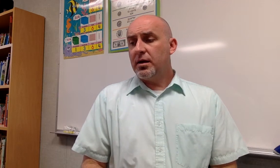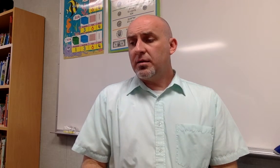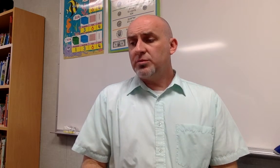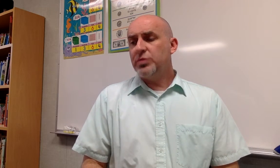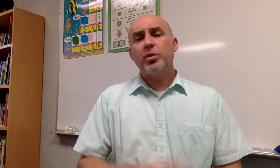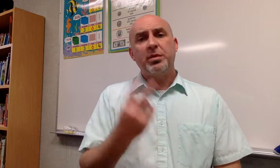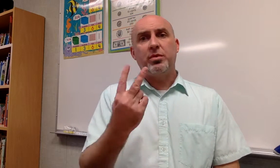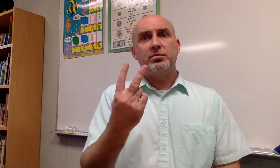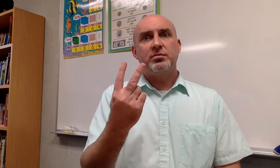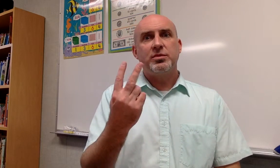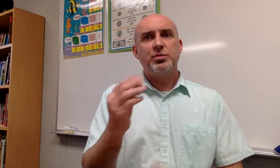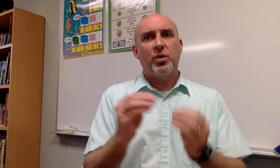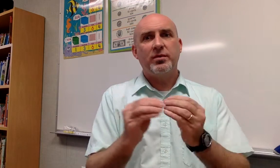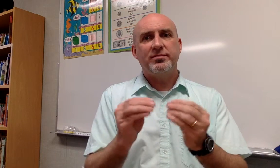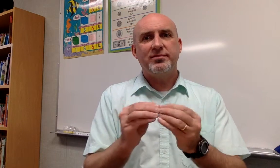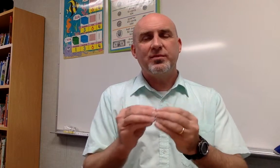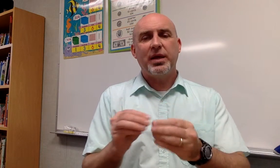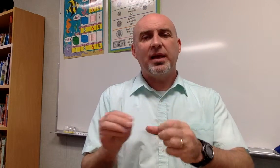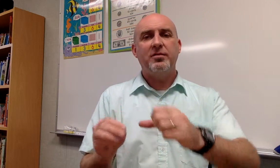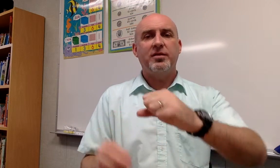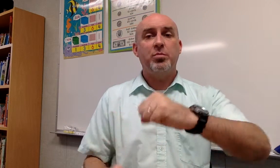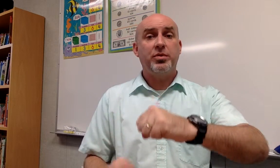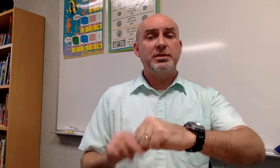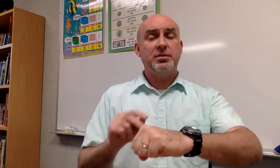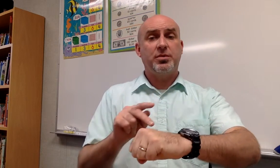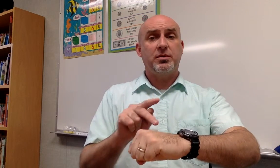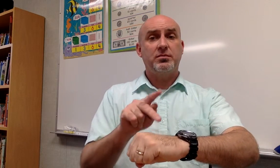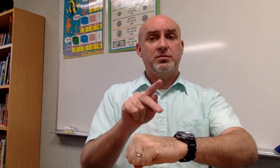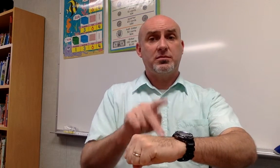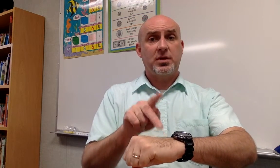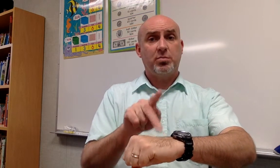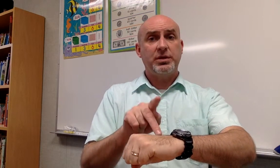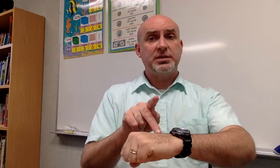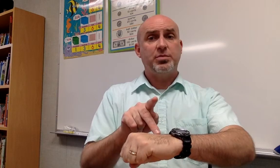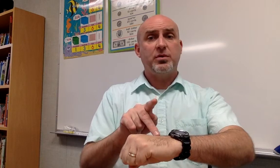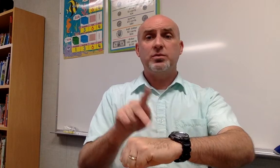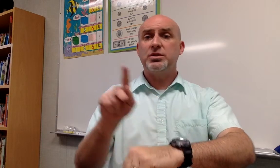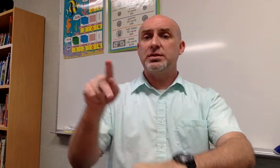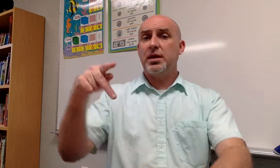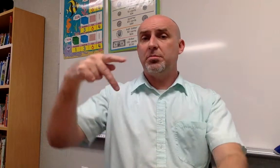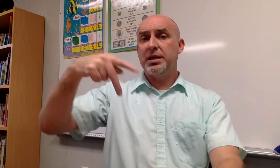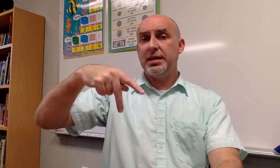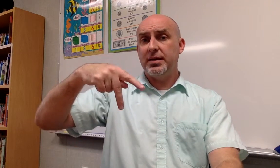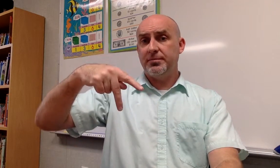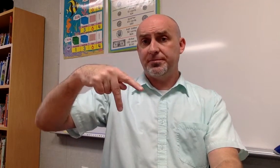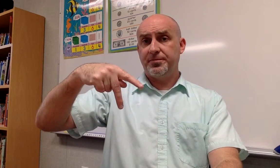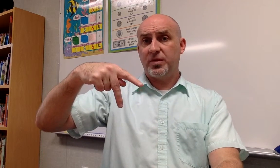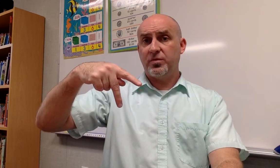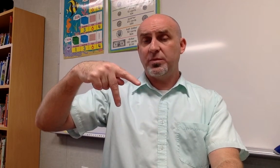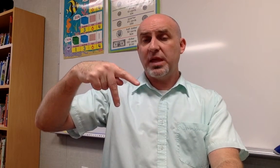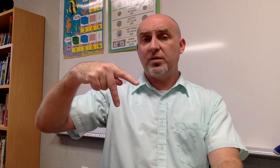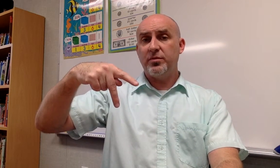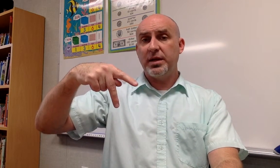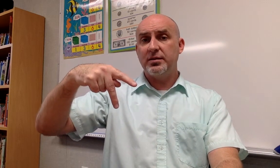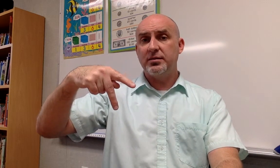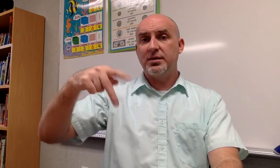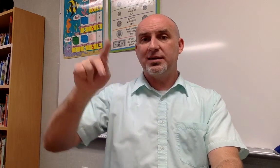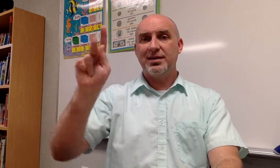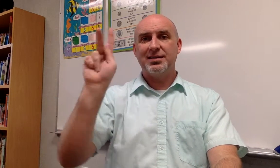2 more people. 2 more. We have a principal, which is a P from the alphabet. It's that